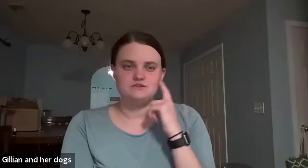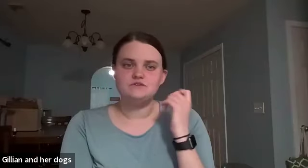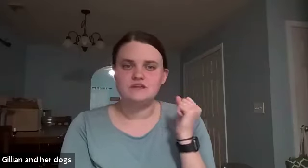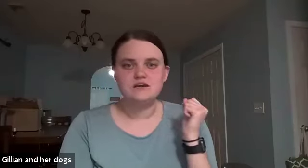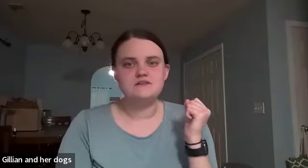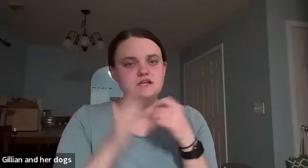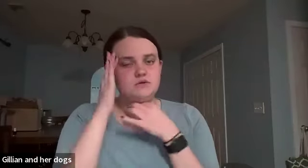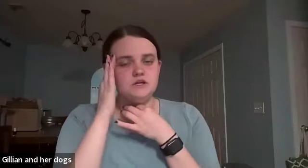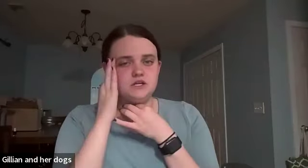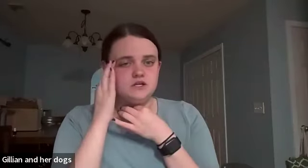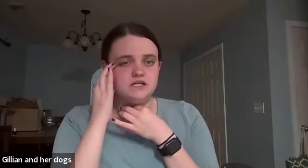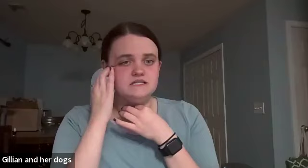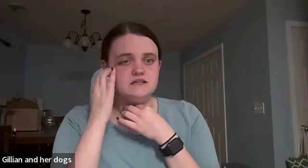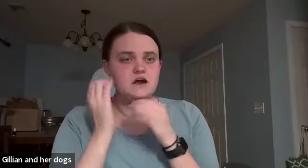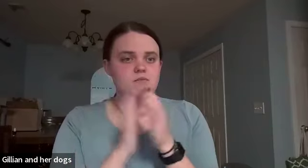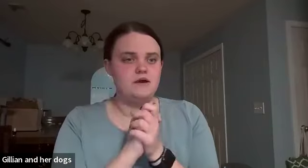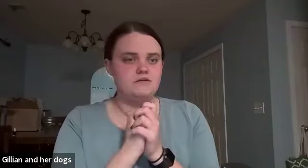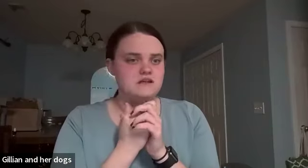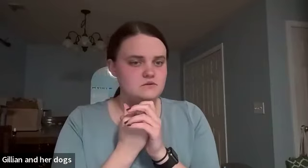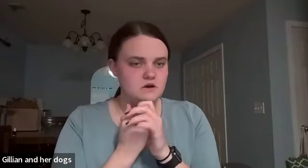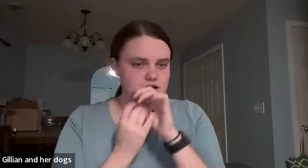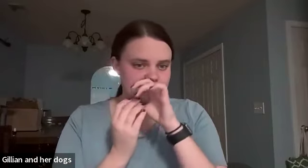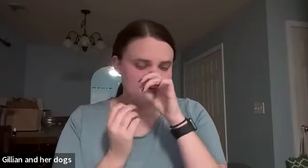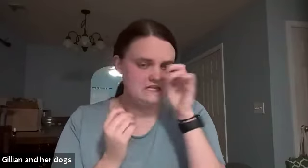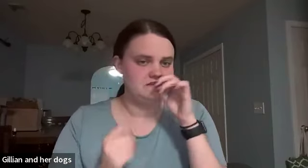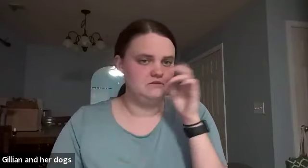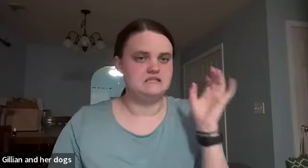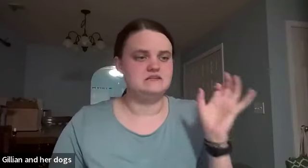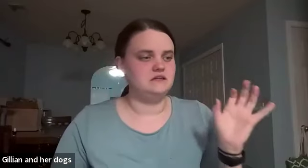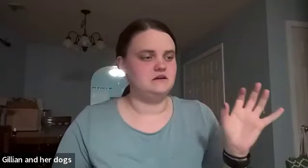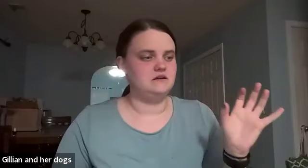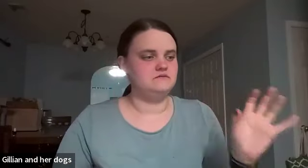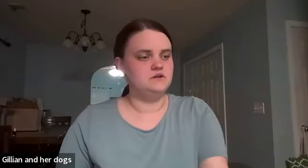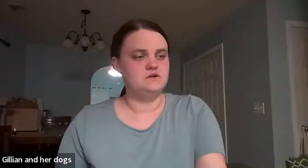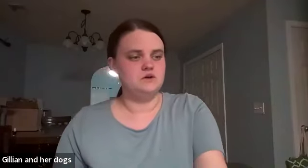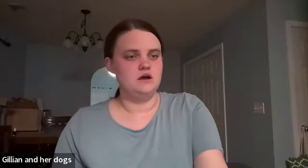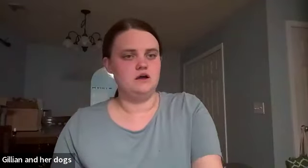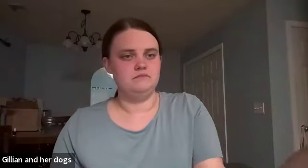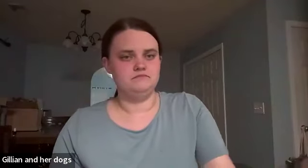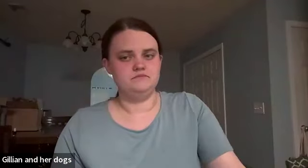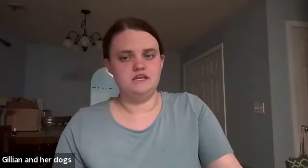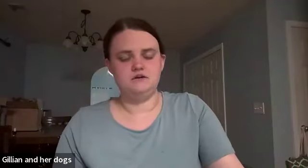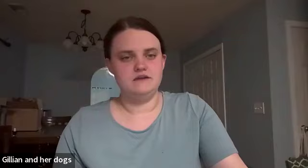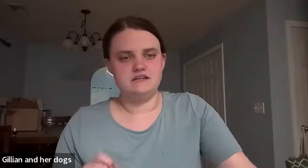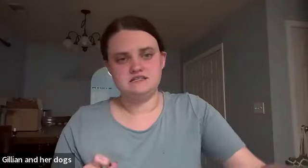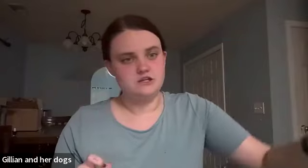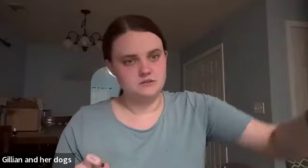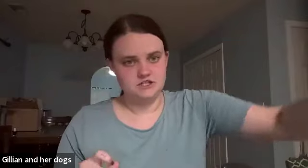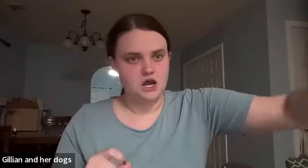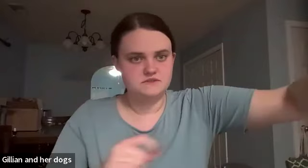guys could think of that you are curious about sign-wise, or anything you guys can think of? They don't have to necessarily be jobs